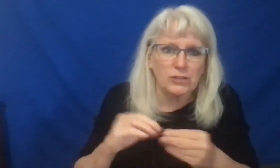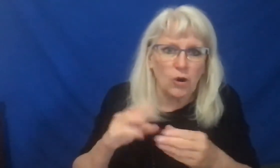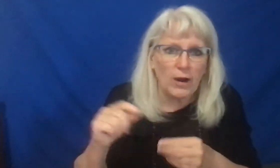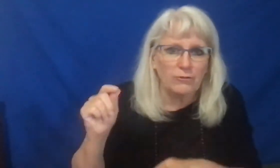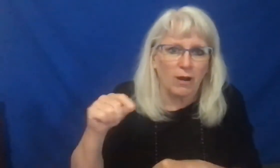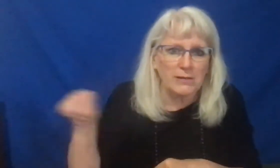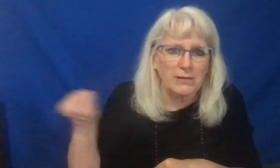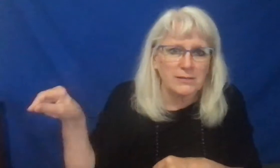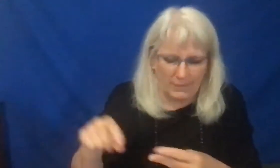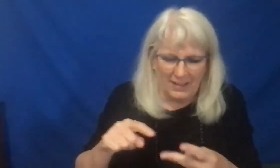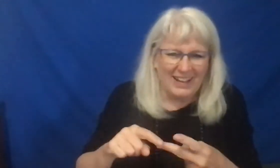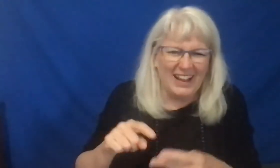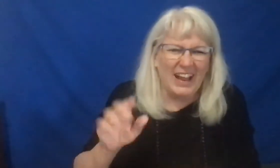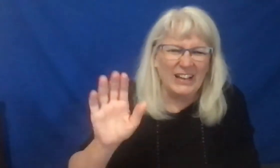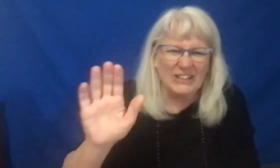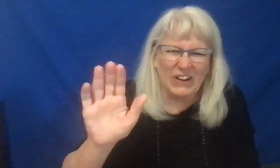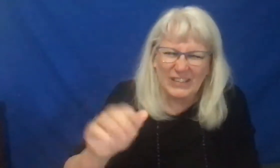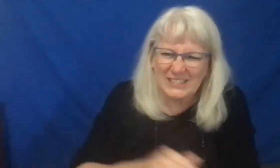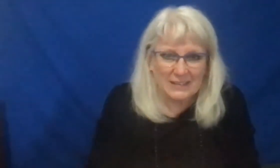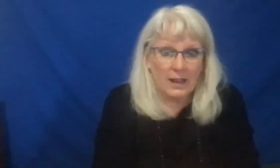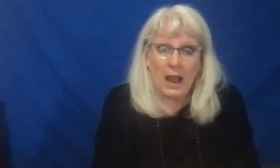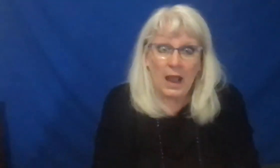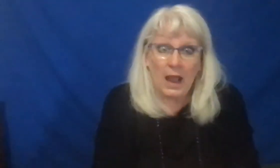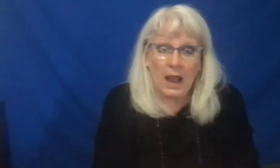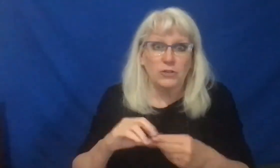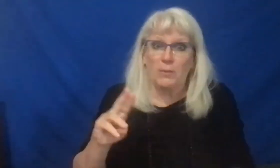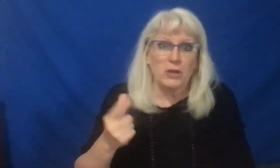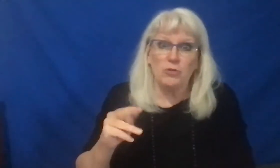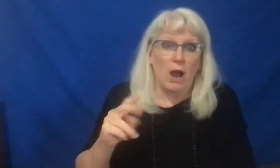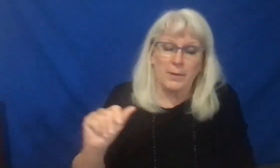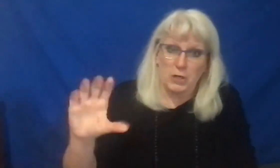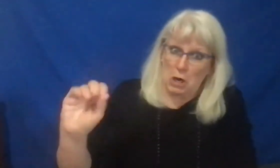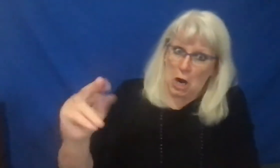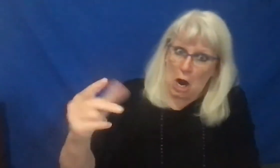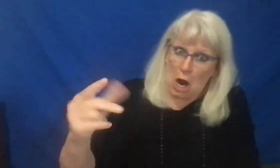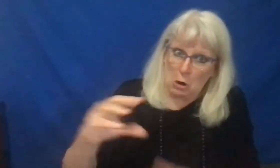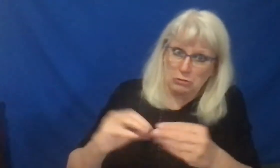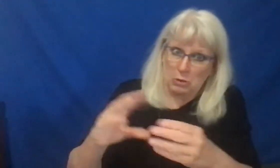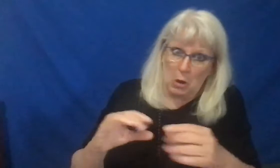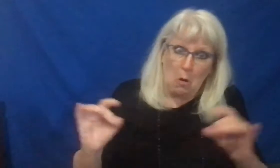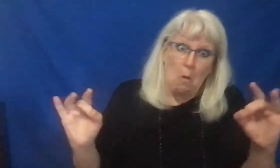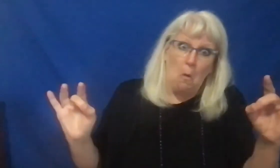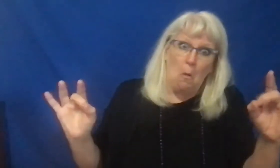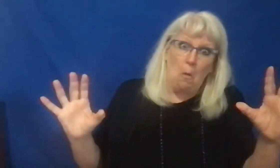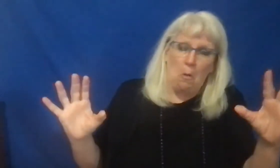Yours was that I have a story, but your Africa story that was profound and so beautiful. Thank you for allowing me to hear